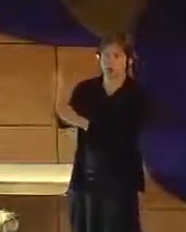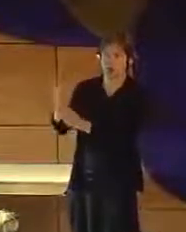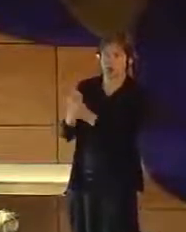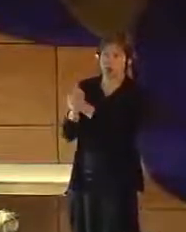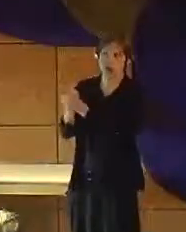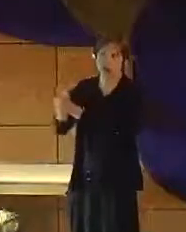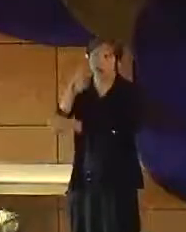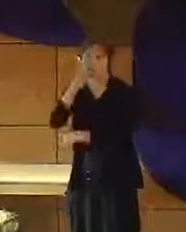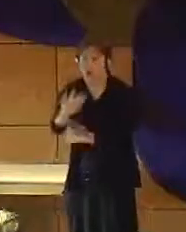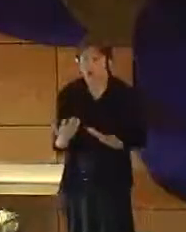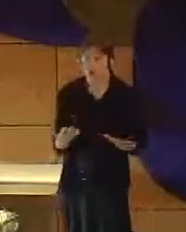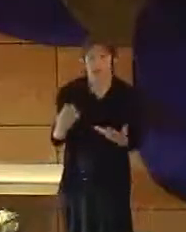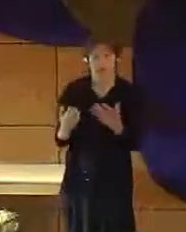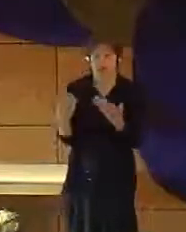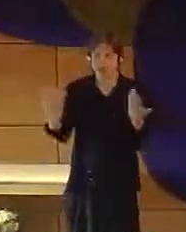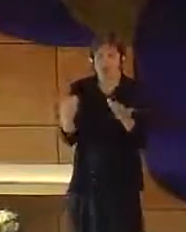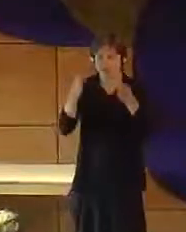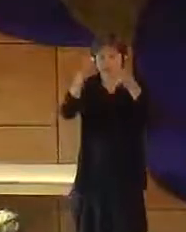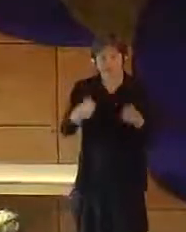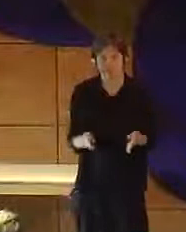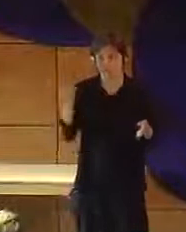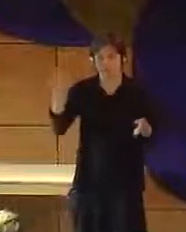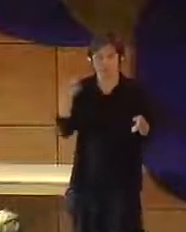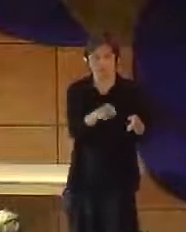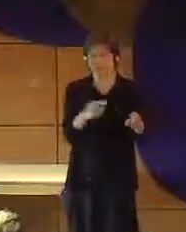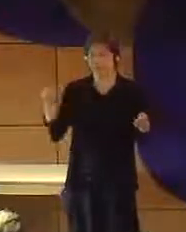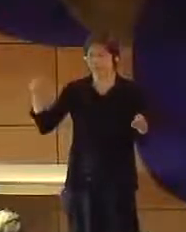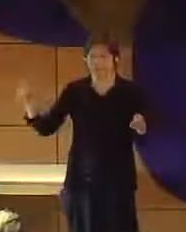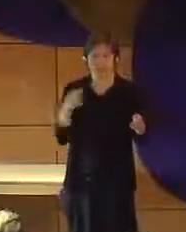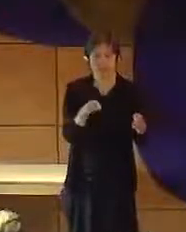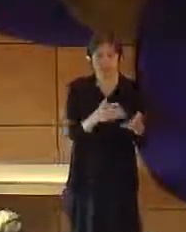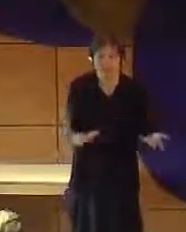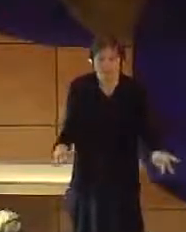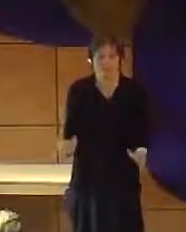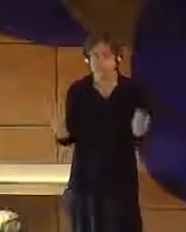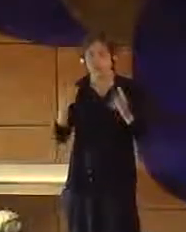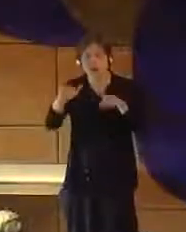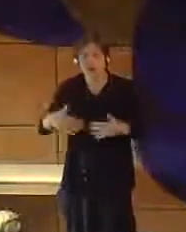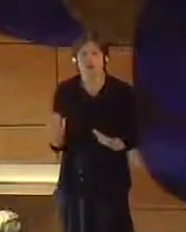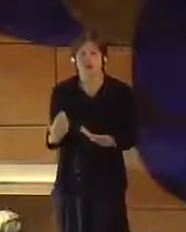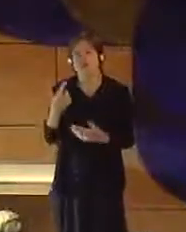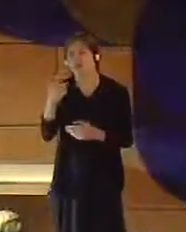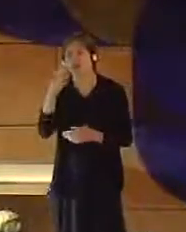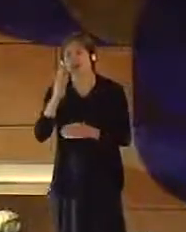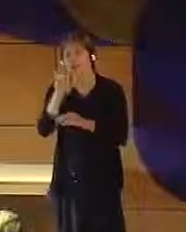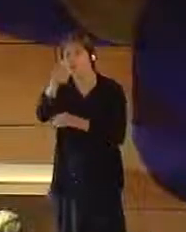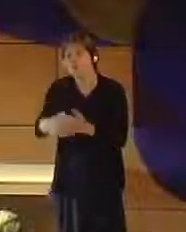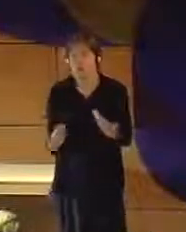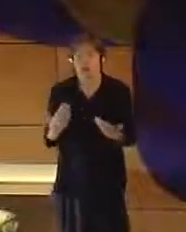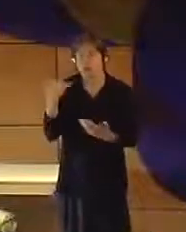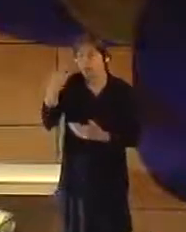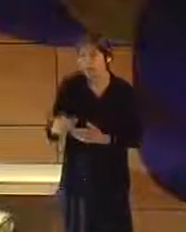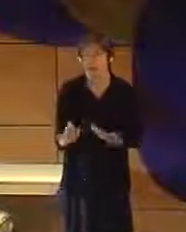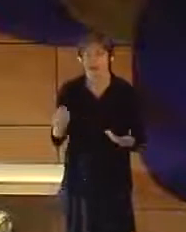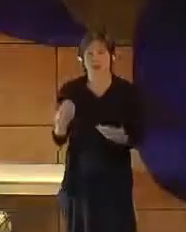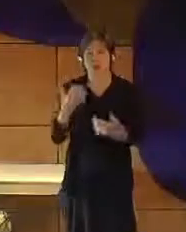well, it's better to do. So if somebody's in their 20s and they've not had hormone replacement therapy for whatever, I would still recommend, but I would take it